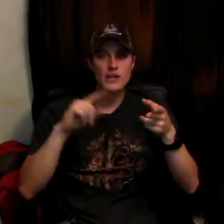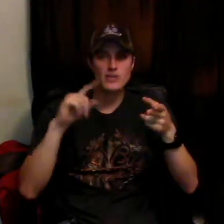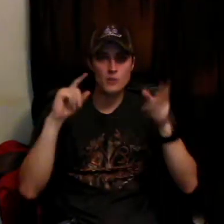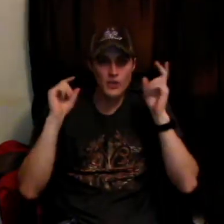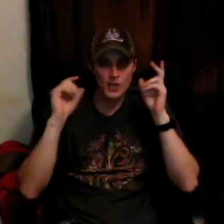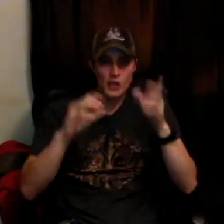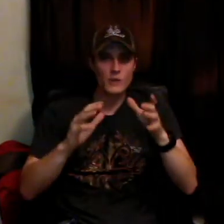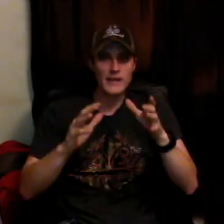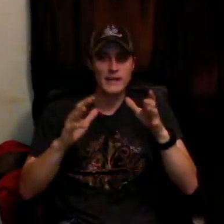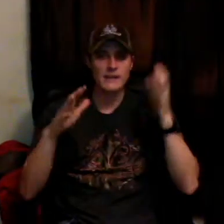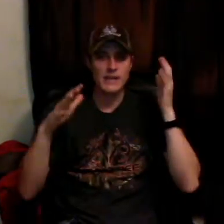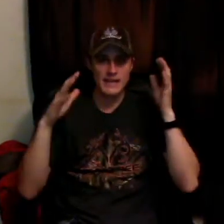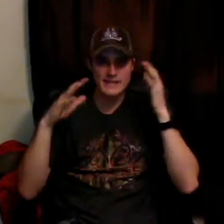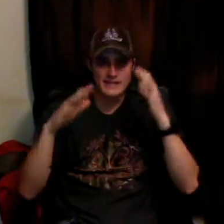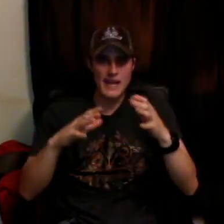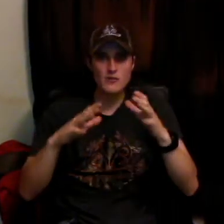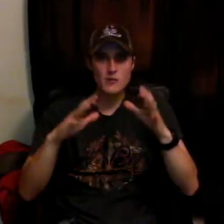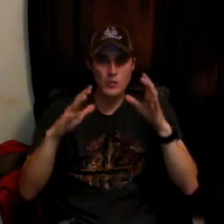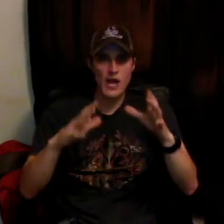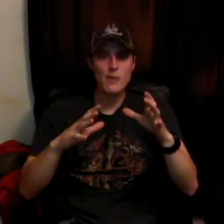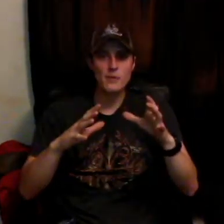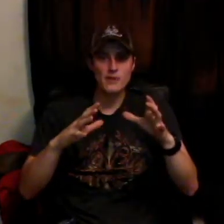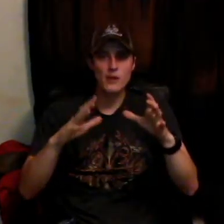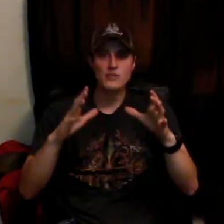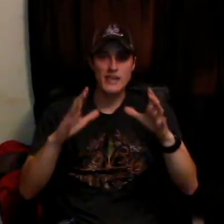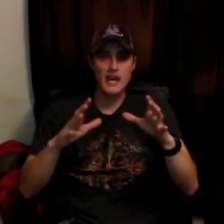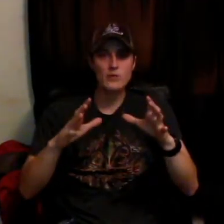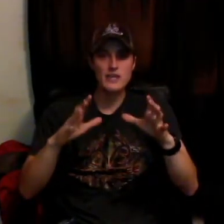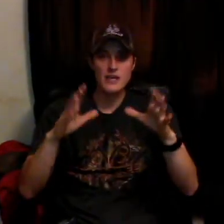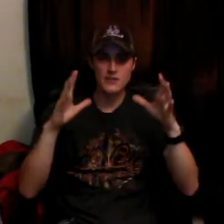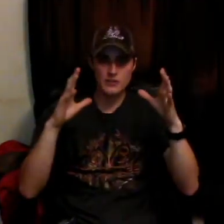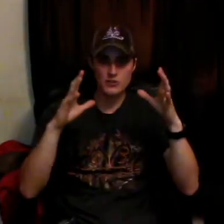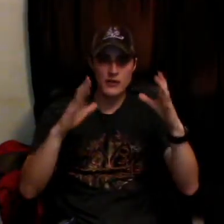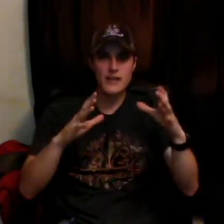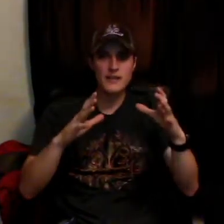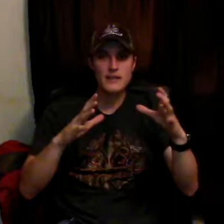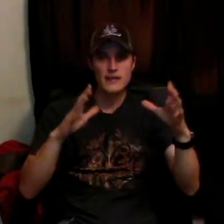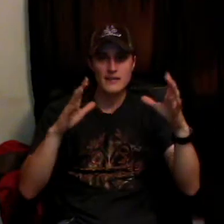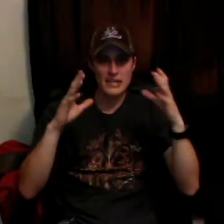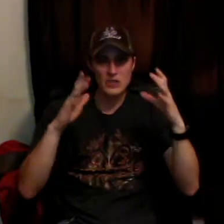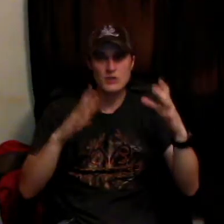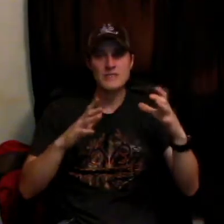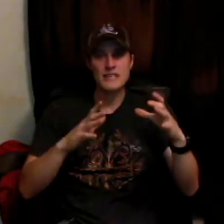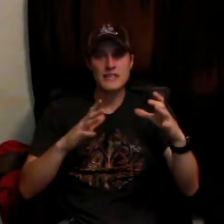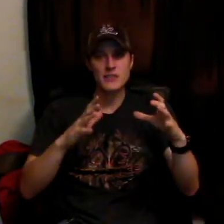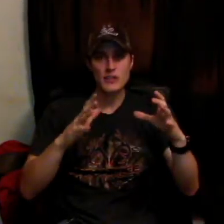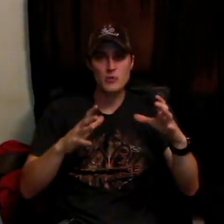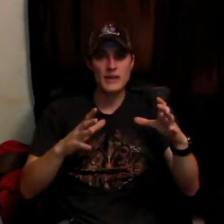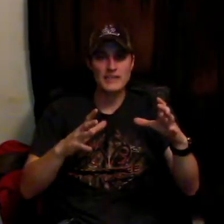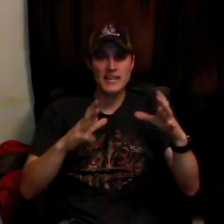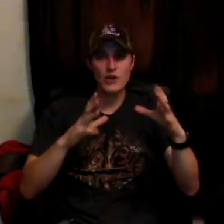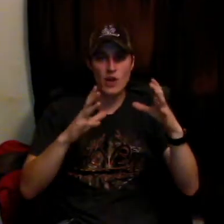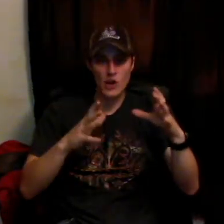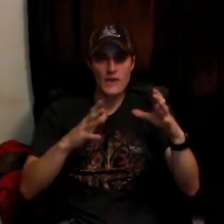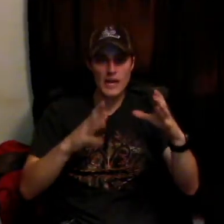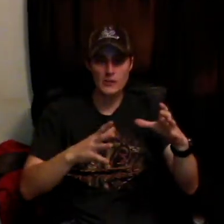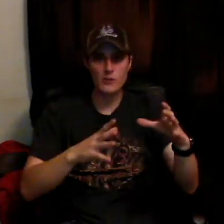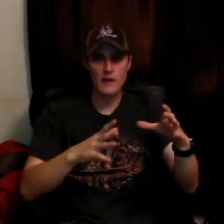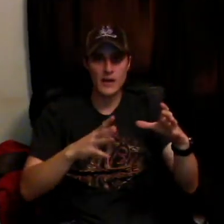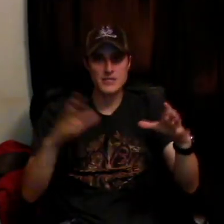actually want to go in and scout the property, or scout the terrain that you picked out on the aerial maps.